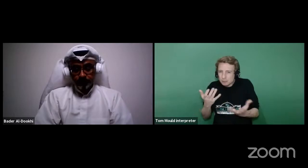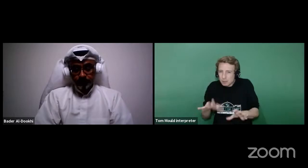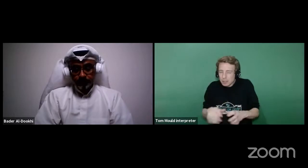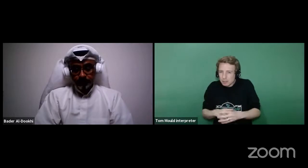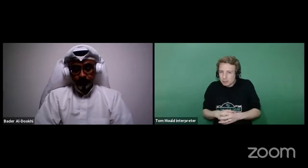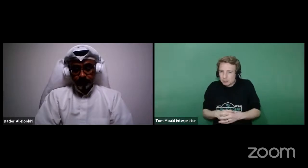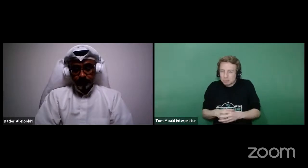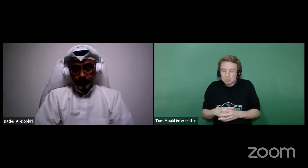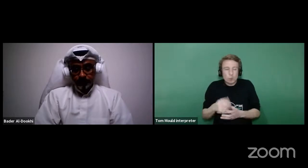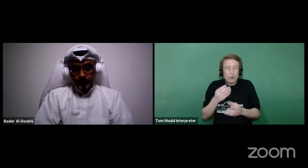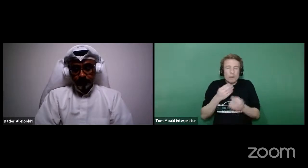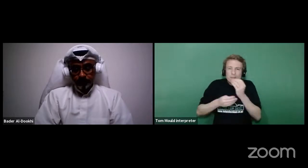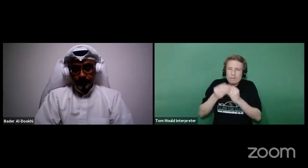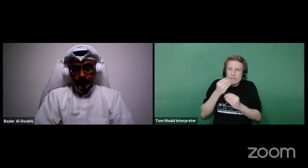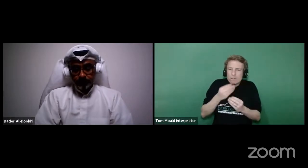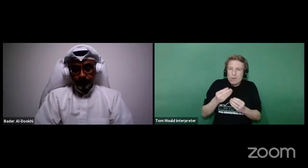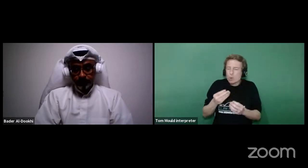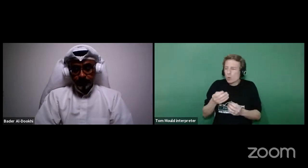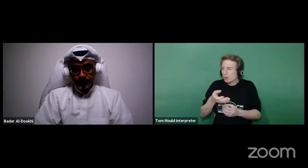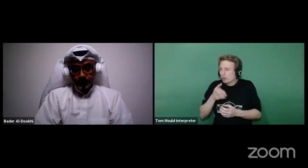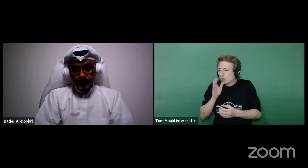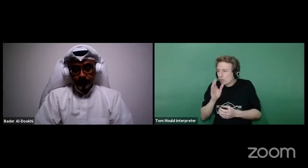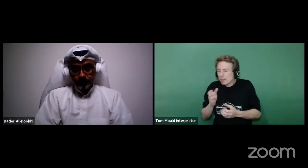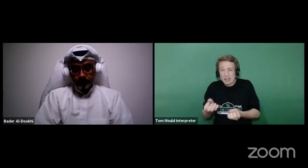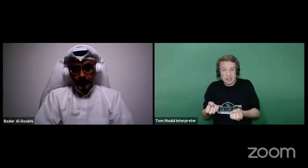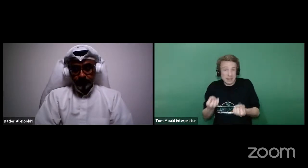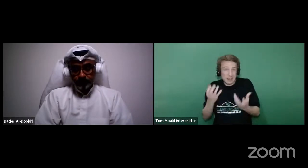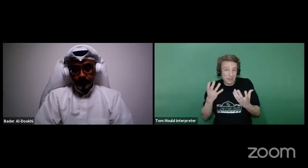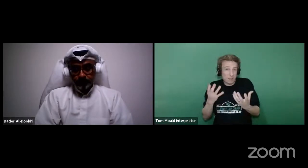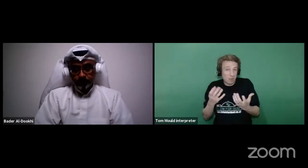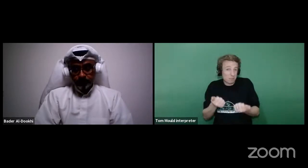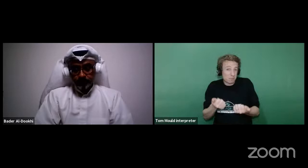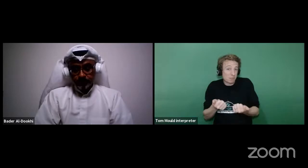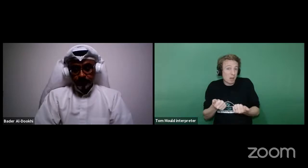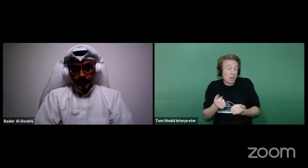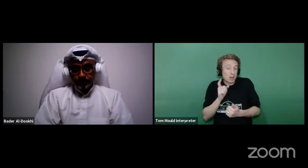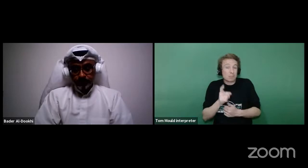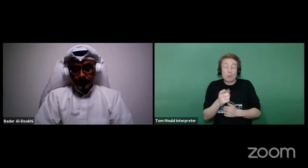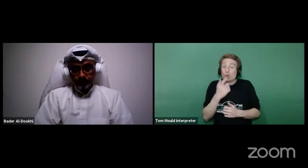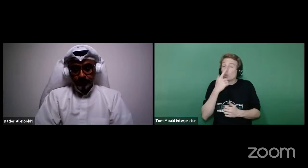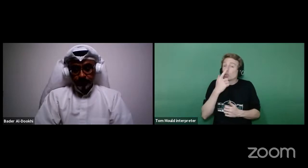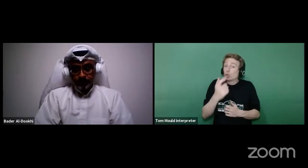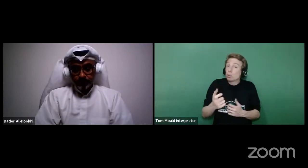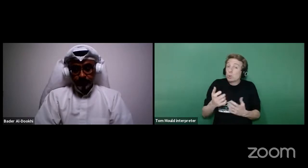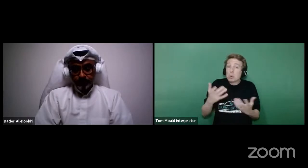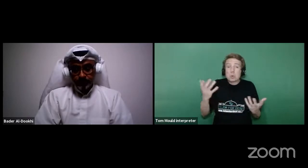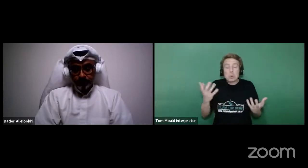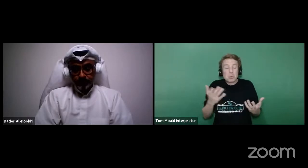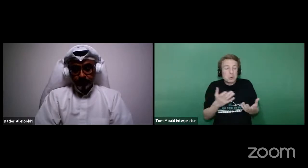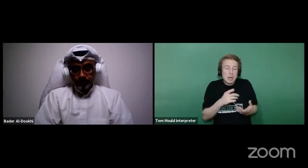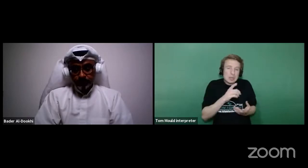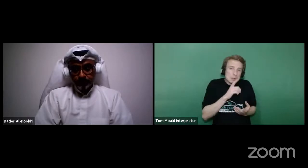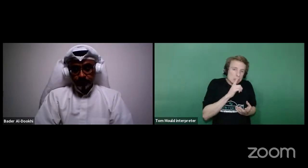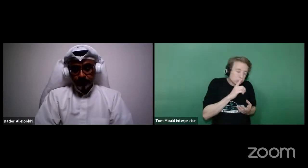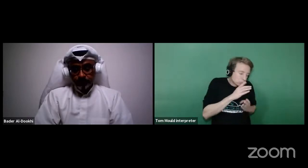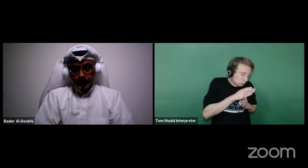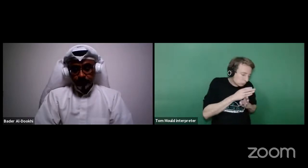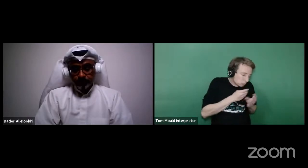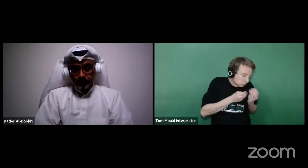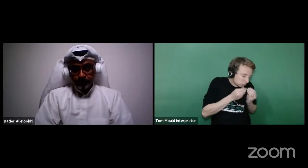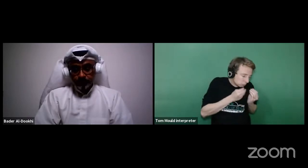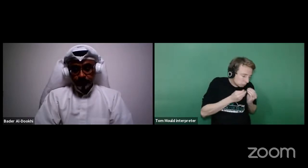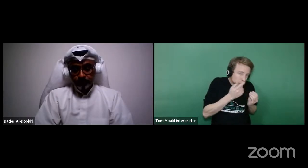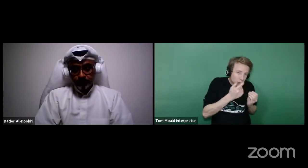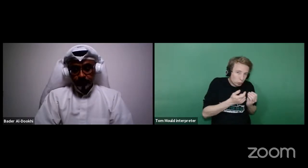but they are able to go and hide in secret and eat and drink, but they do not do